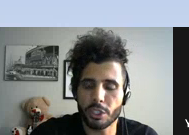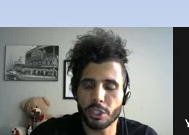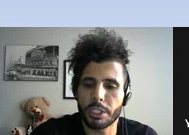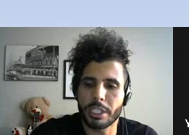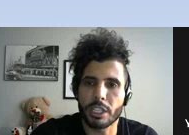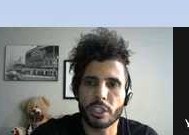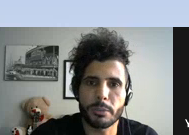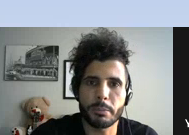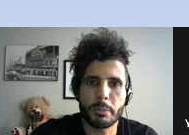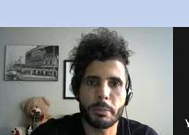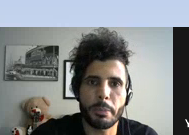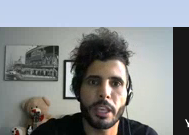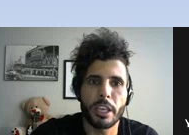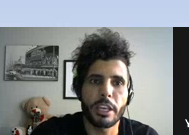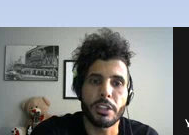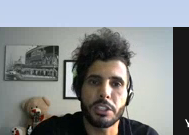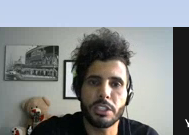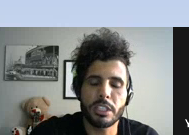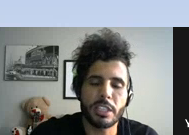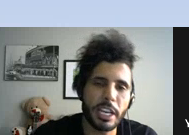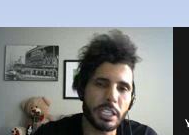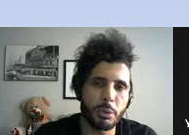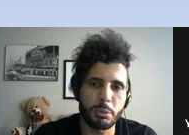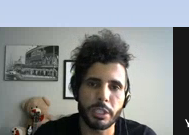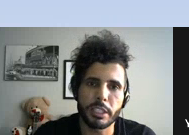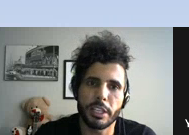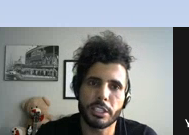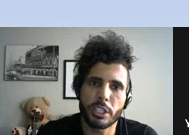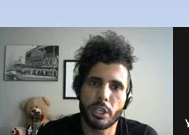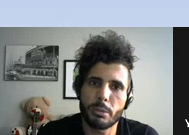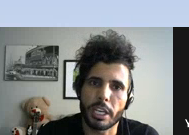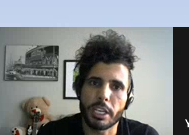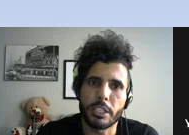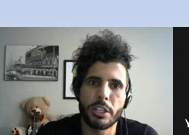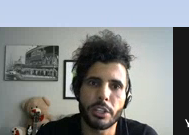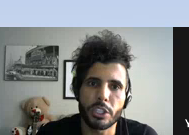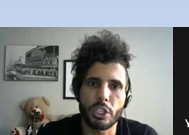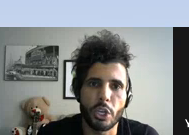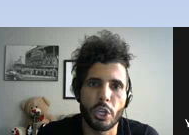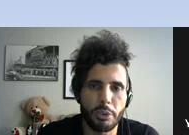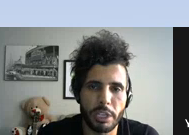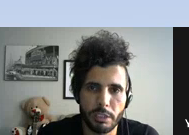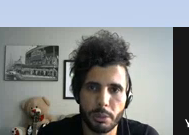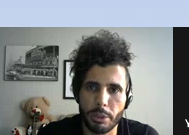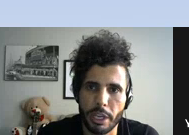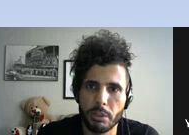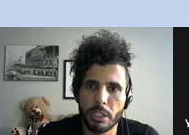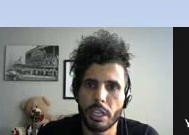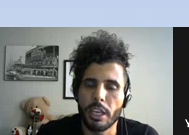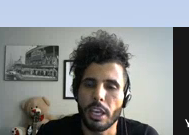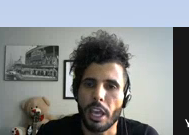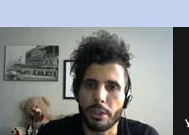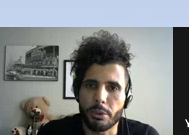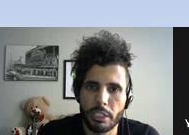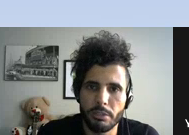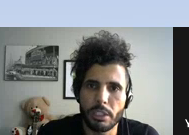just coordination. This is exactly what we get in ST Homesign. There is no relative pronoun. And the relative